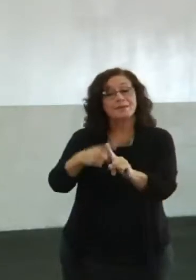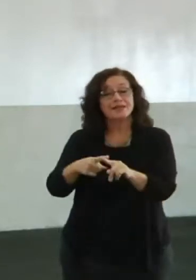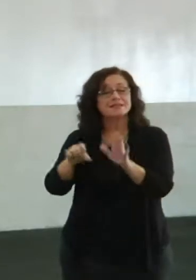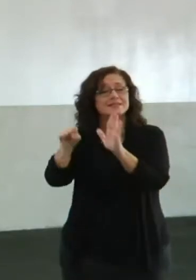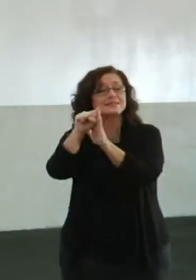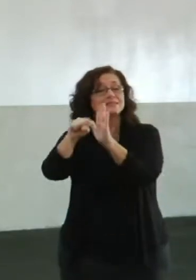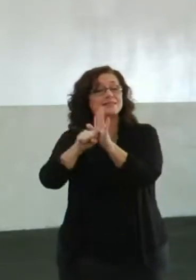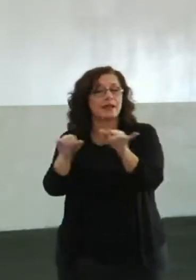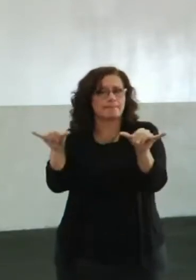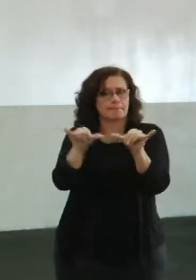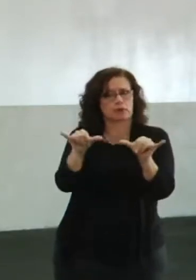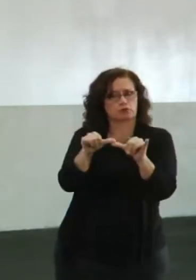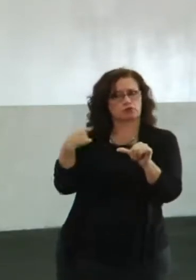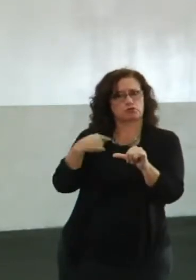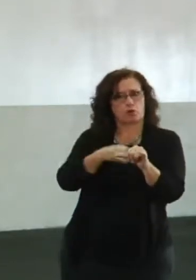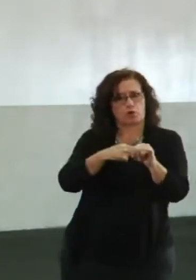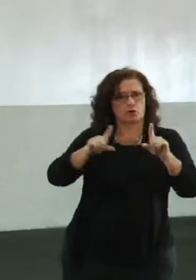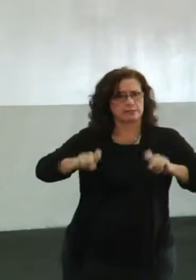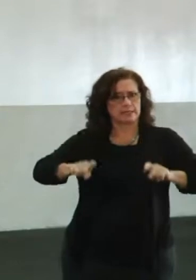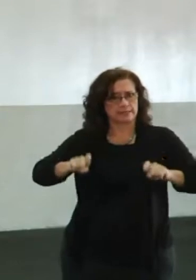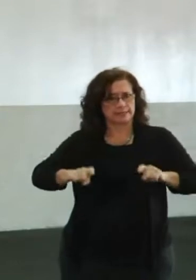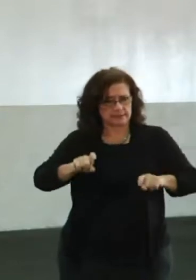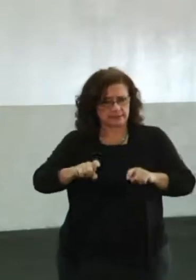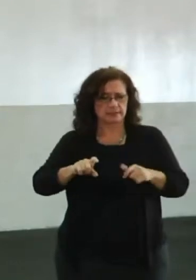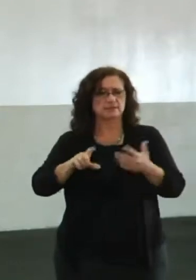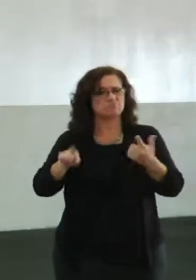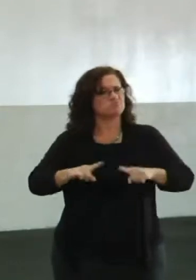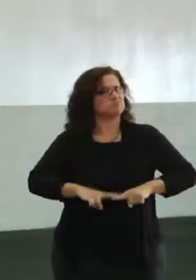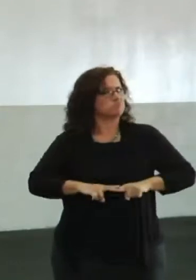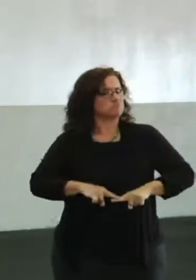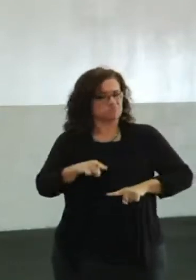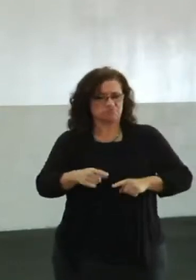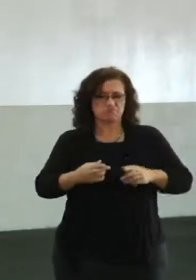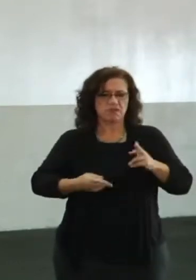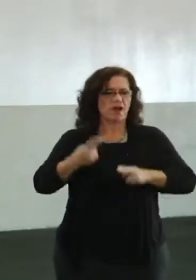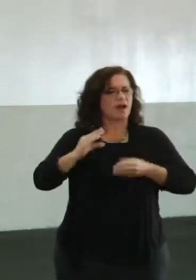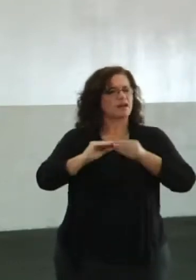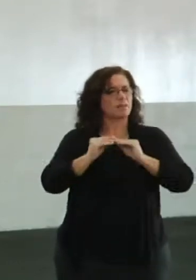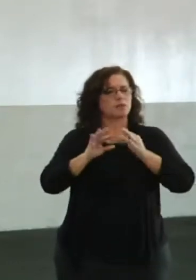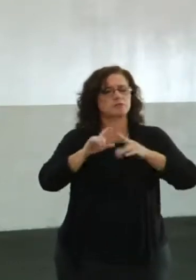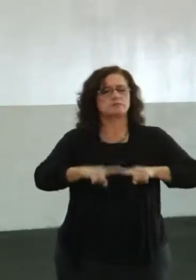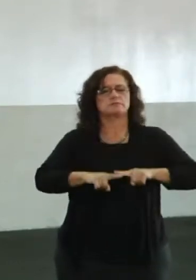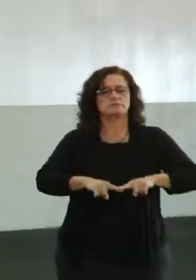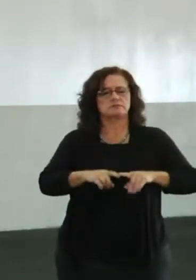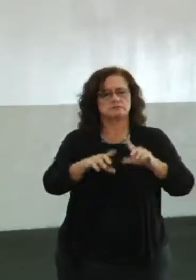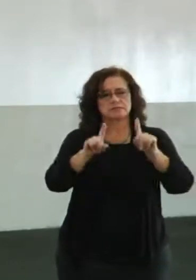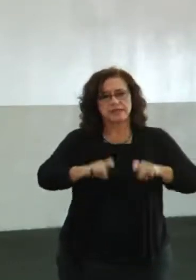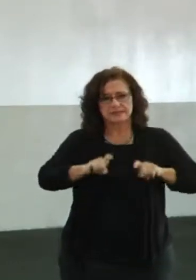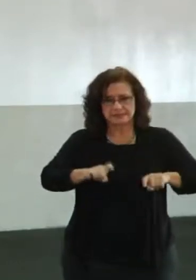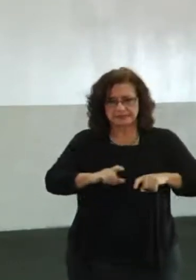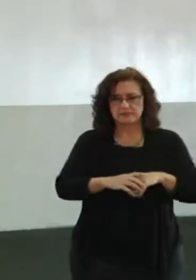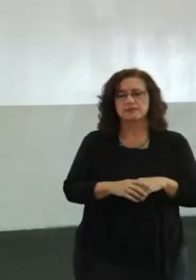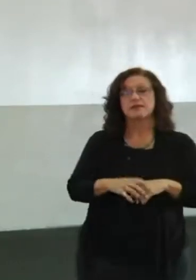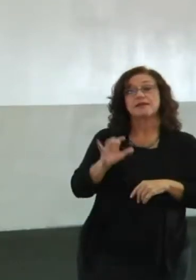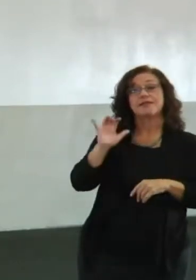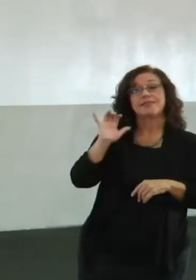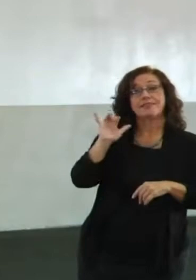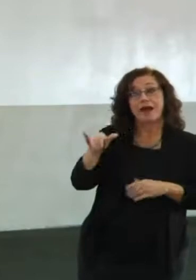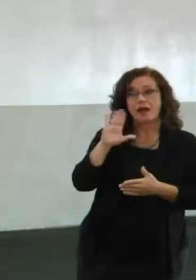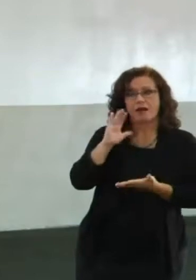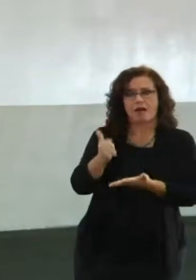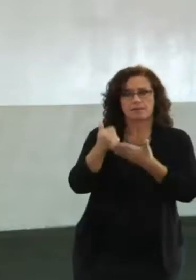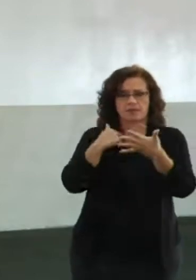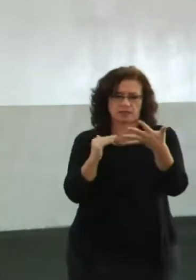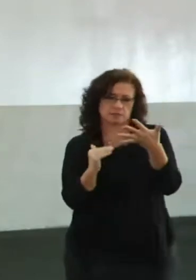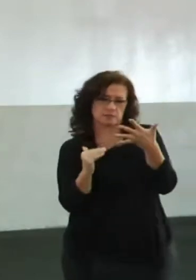for whether you can reopen. It depends on testing. Testing affects our numbers and our ability to move forward in 2 ways. One